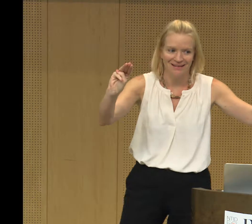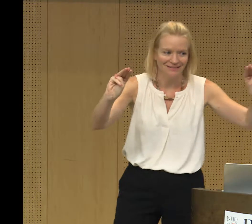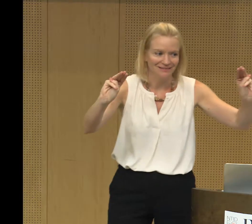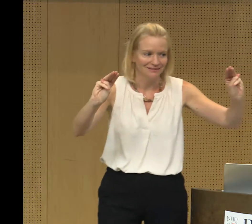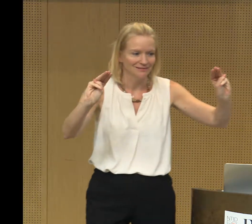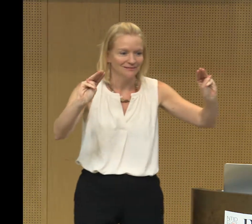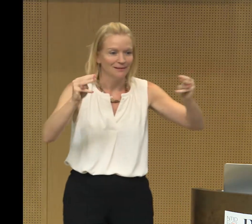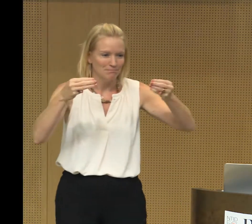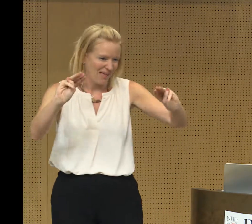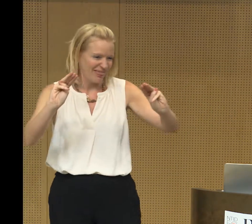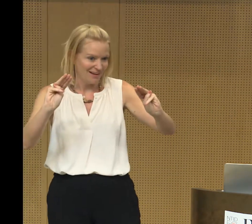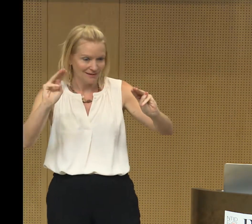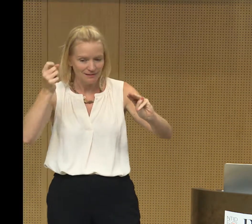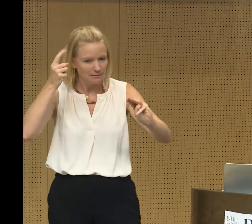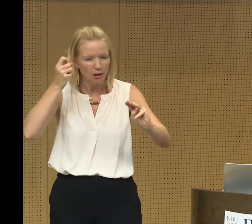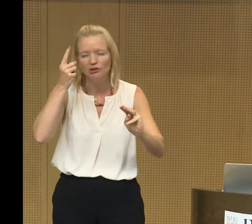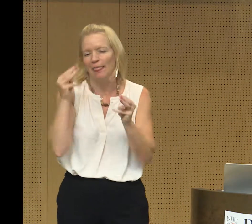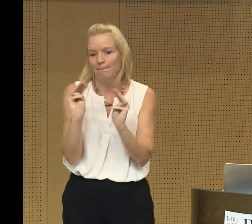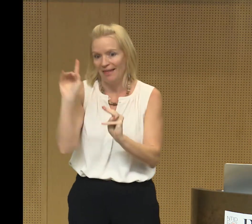Okay, so that was the method that we used.